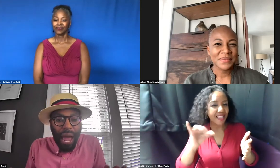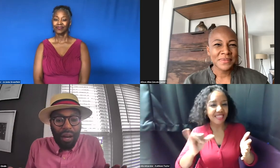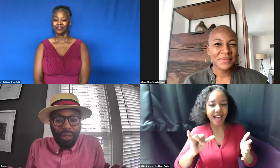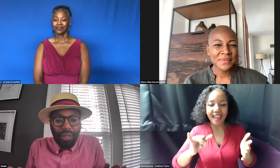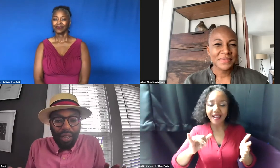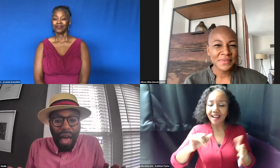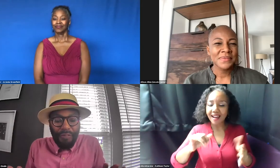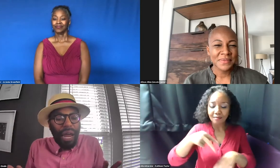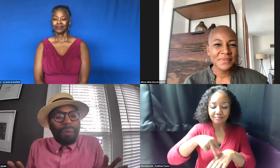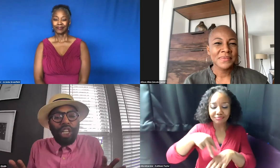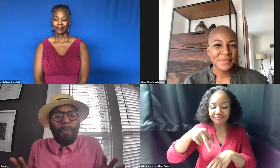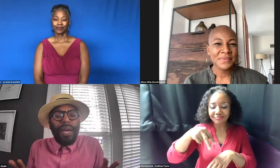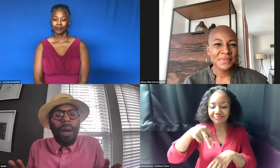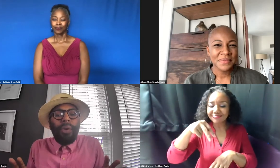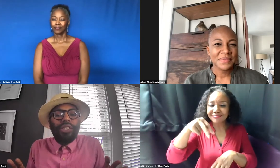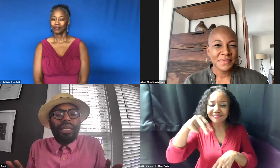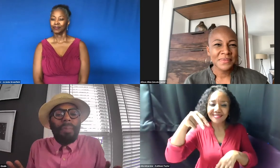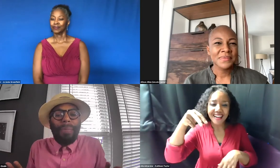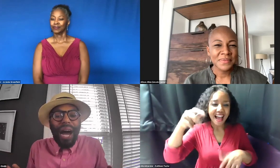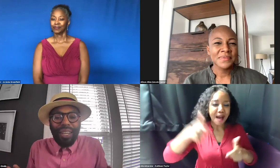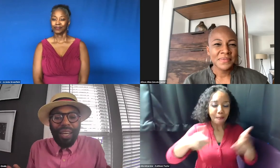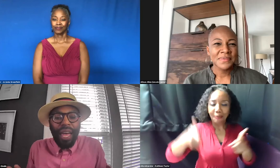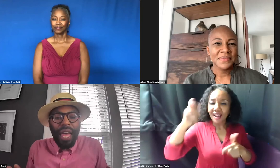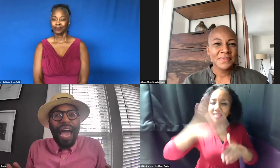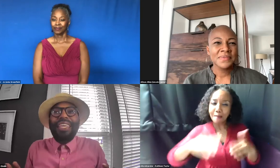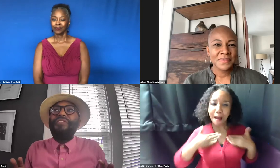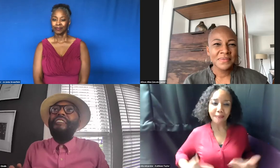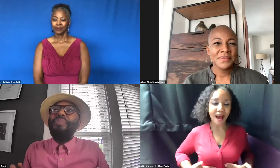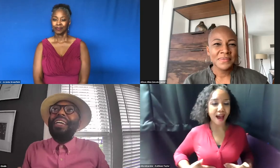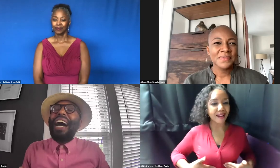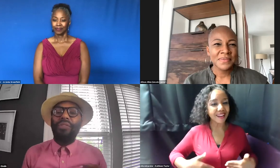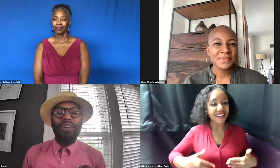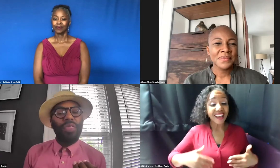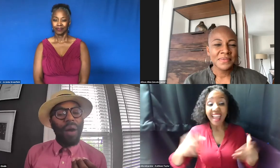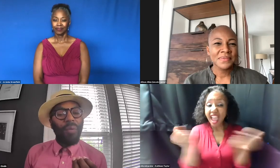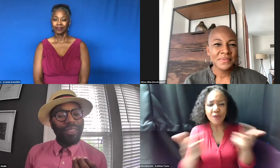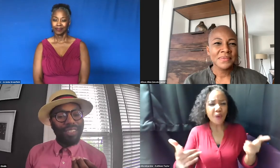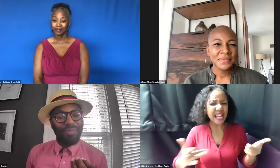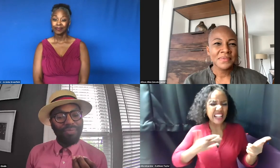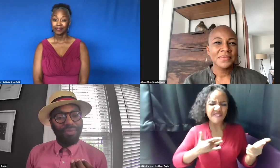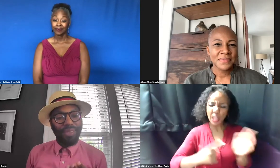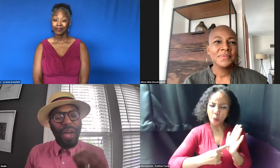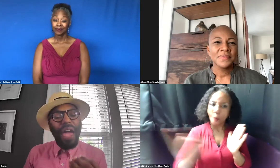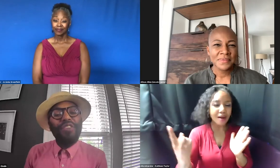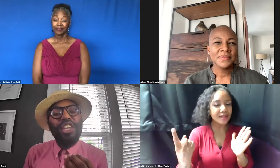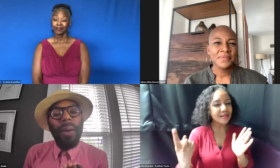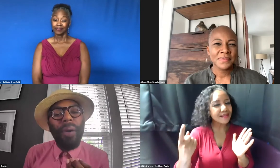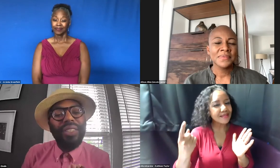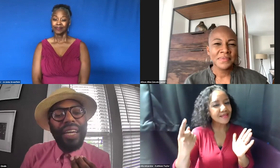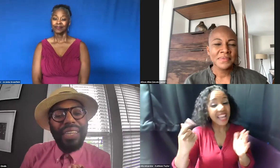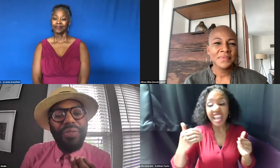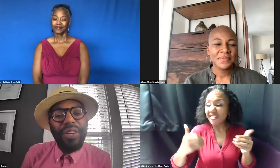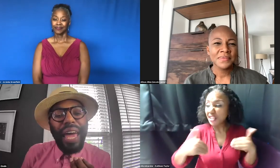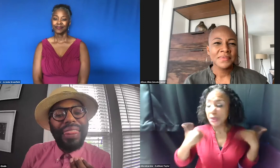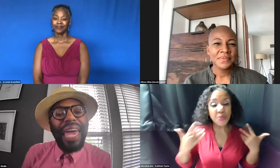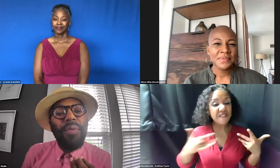the ground. I feel like I'm such a bigger person than my body. And I think if everybody got to feel that once, if every young person